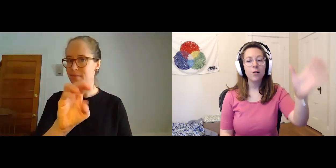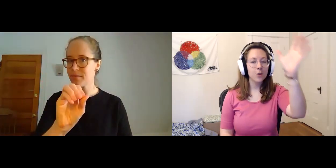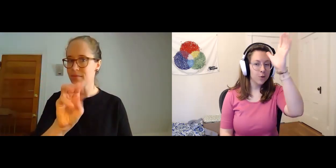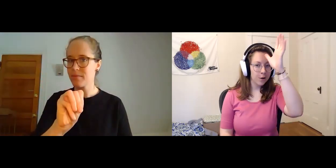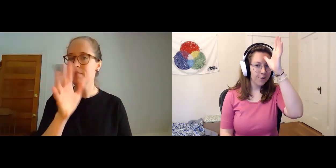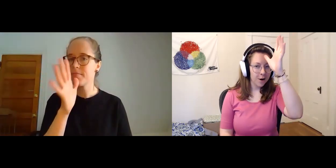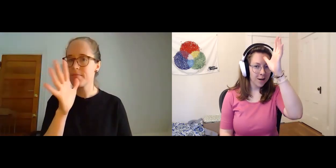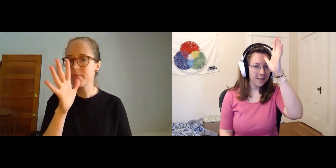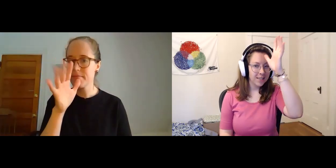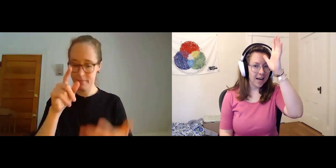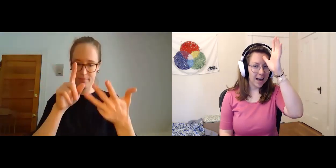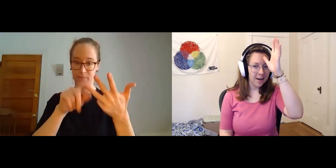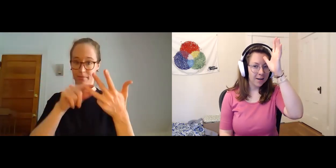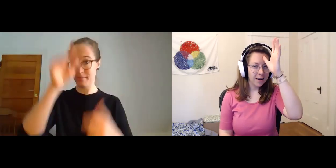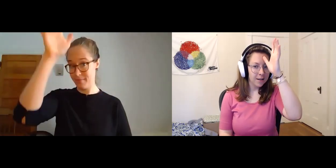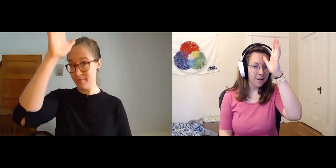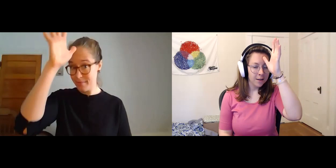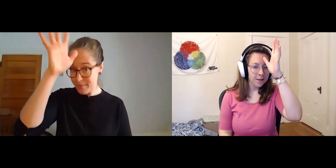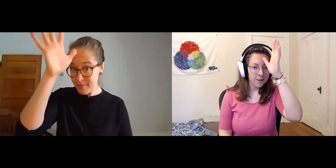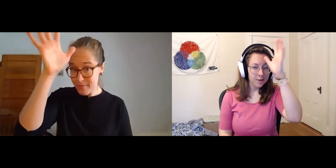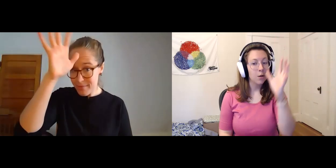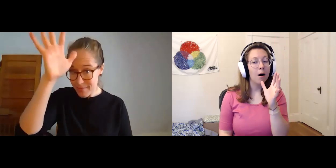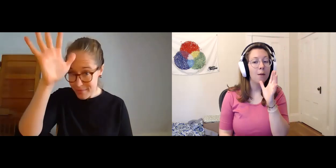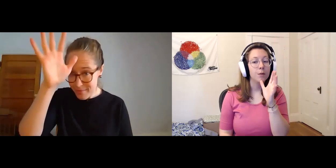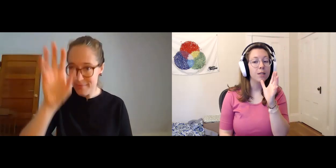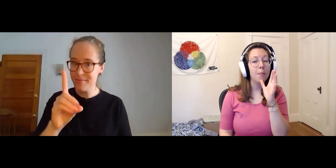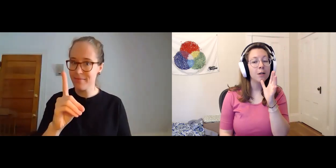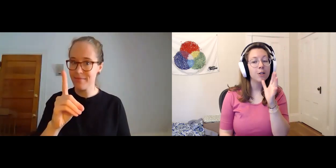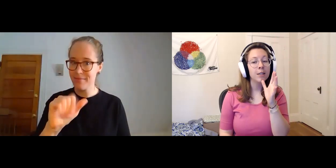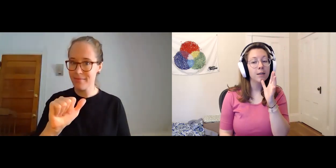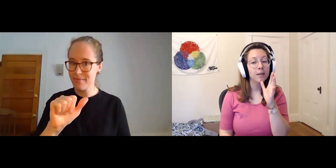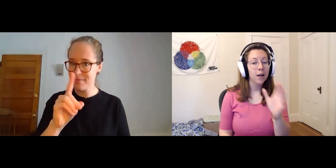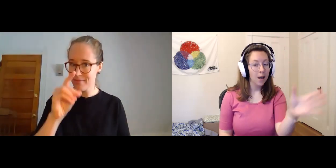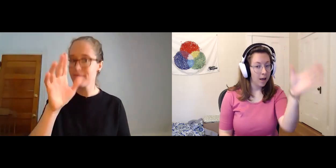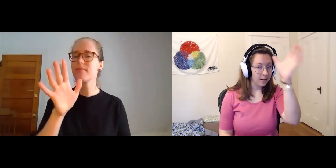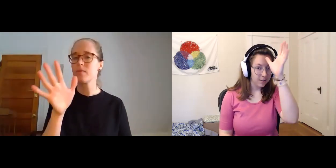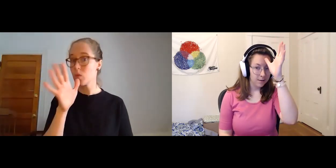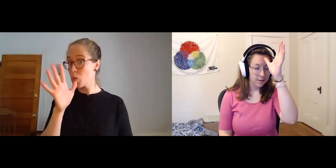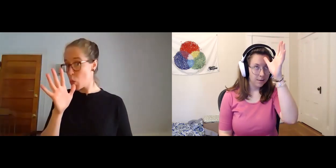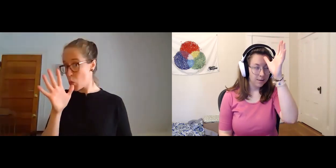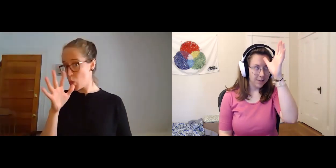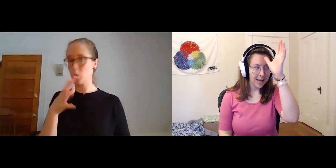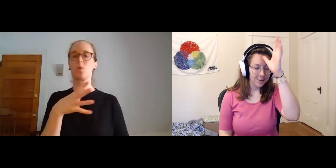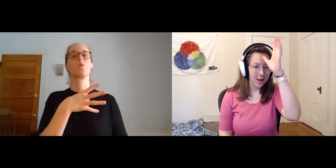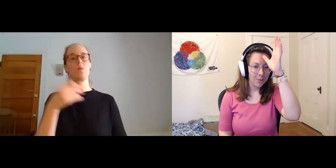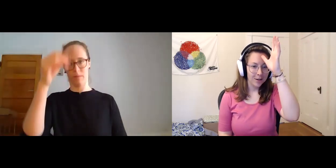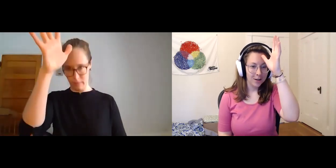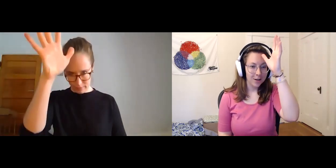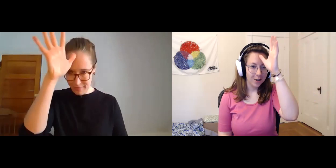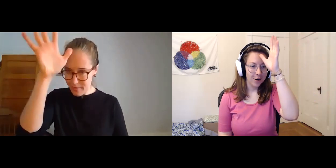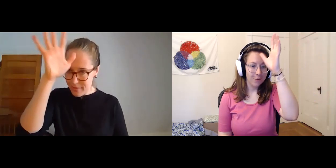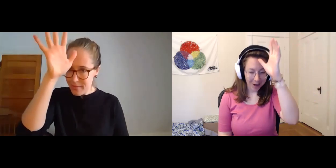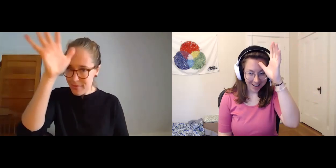And we also learned the word for dad. So mom, you tap on your chin, and dad, you tap